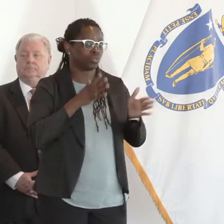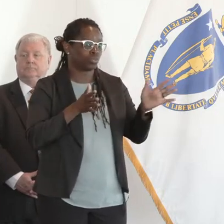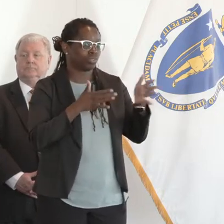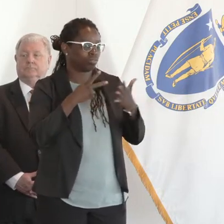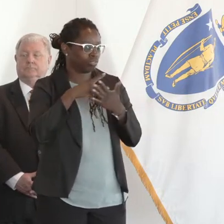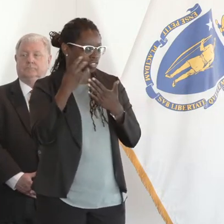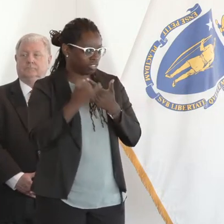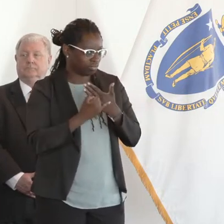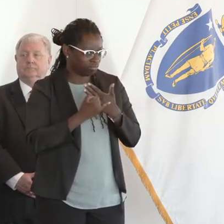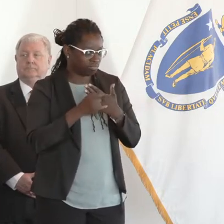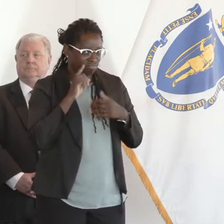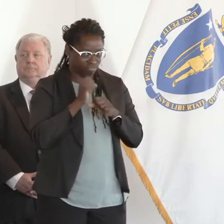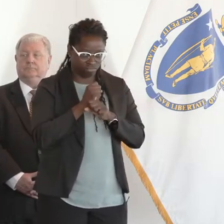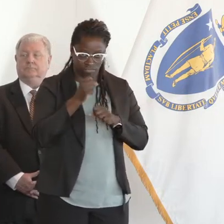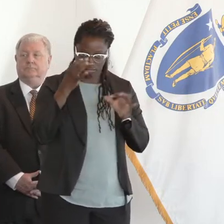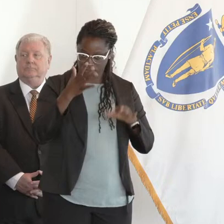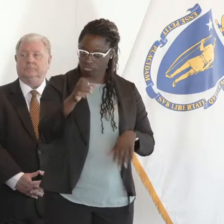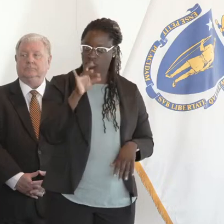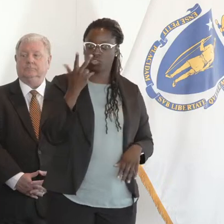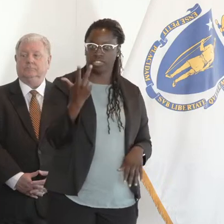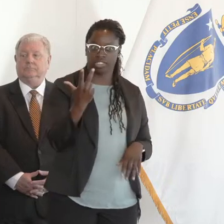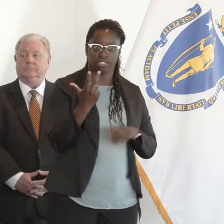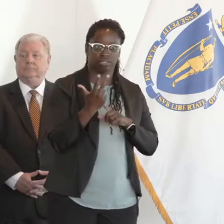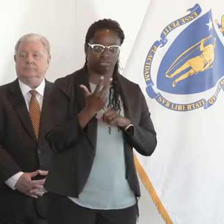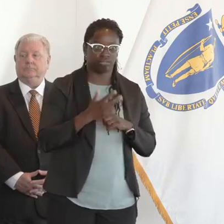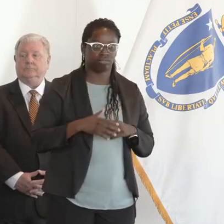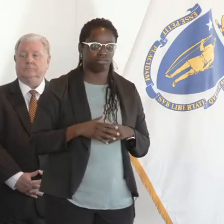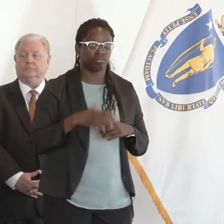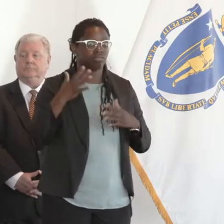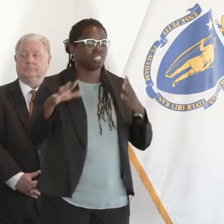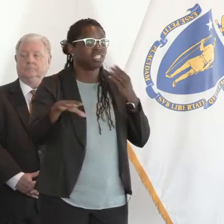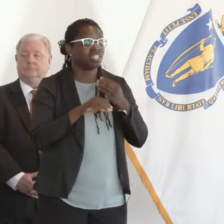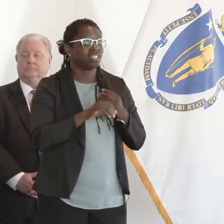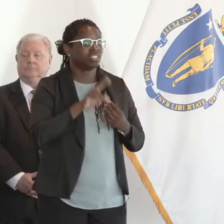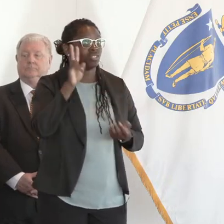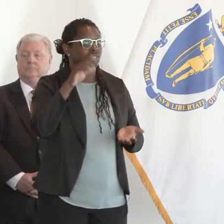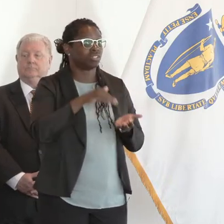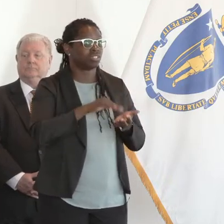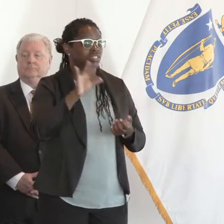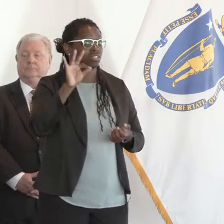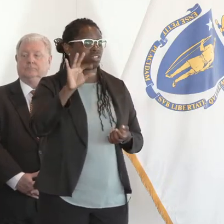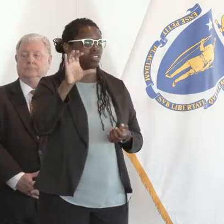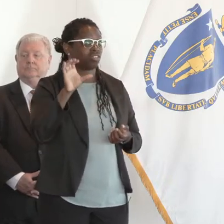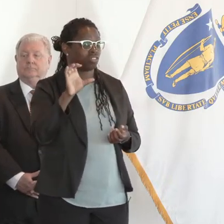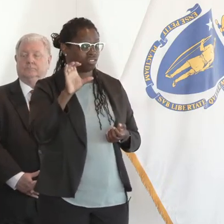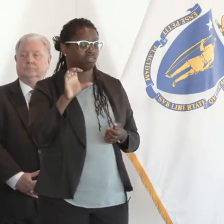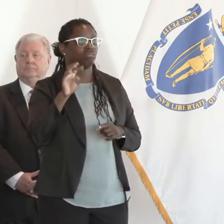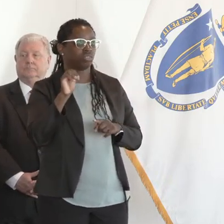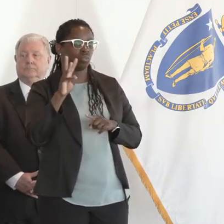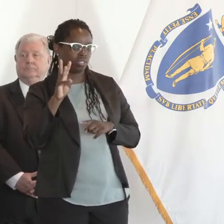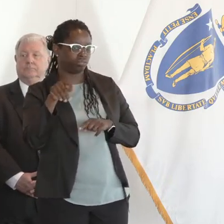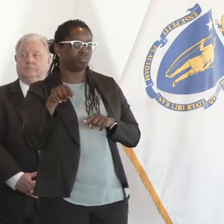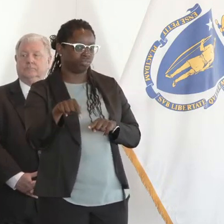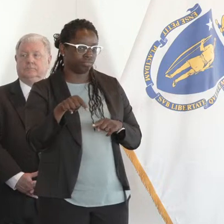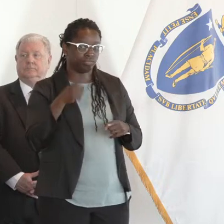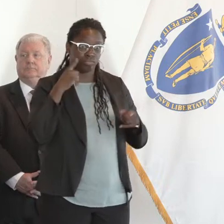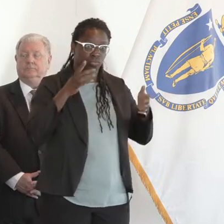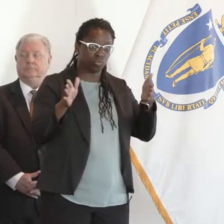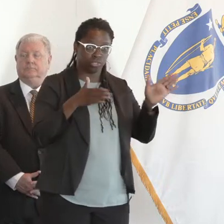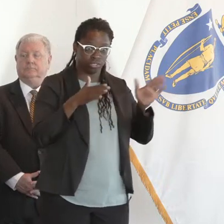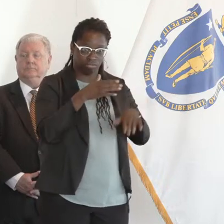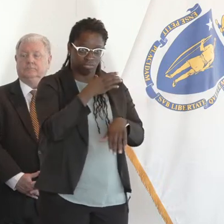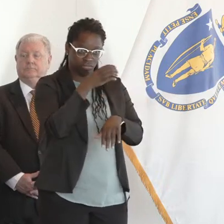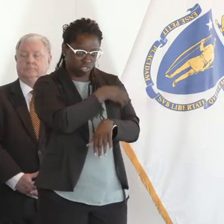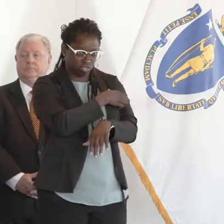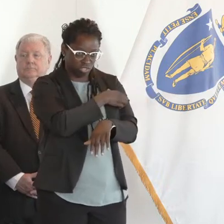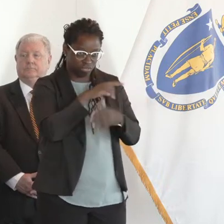solicitation. The result is adding 2,900 megawatts of new offshore wind power. That's enough to run 1.6 million homes